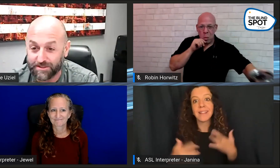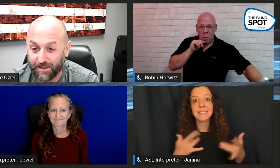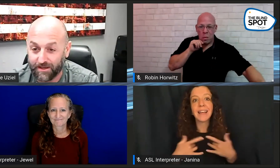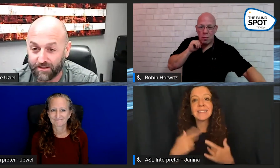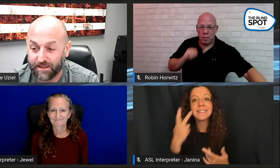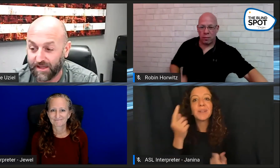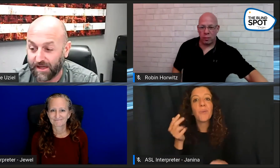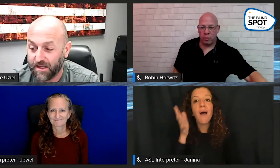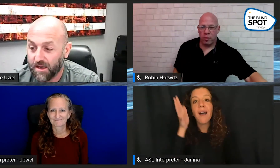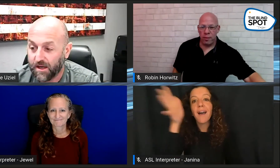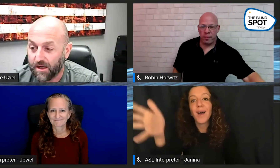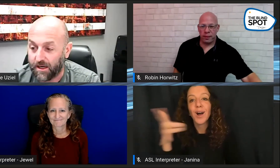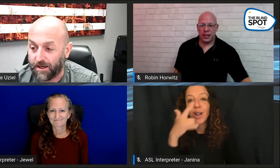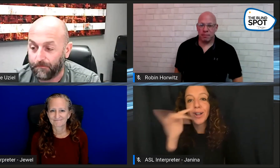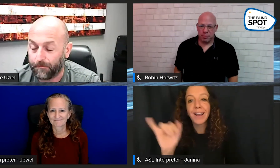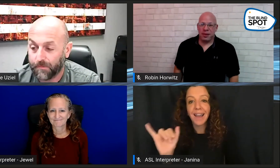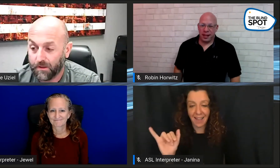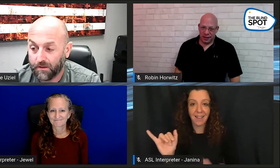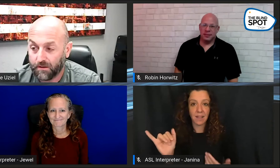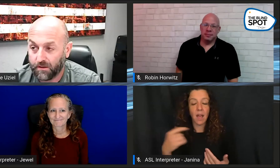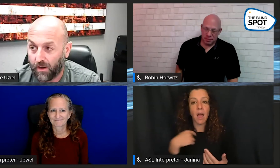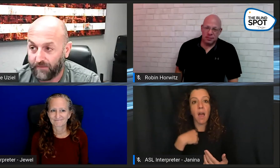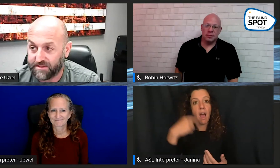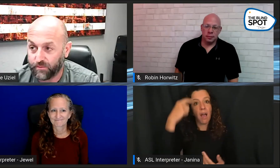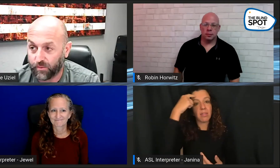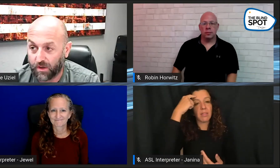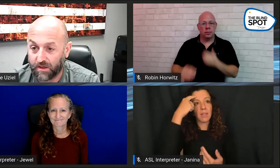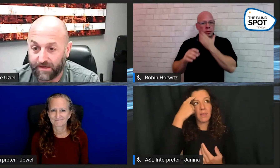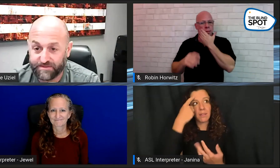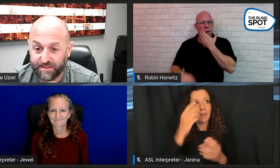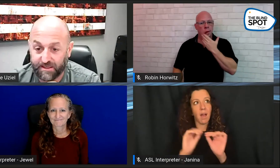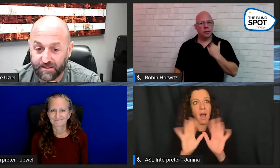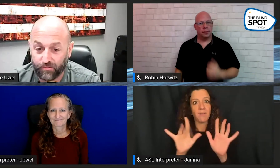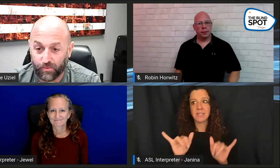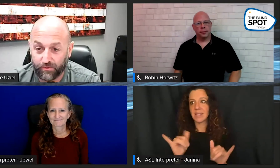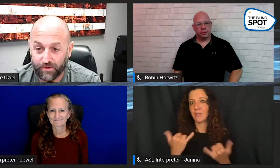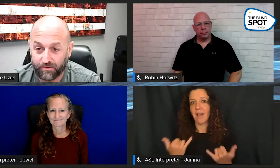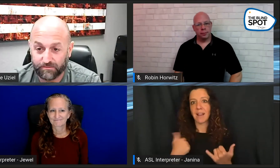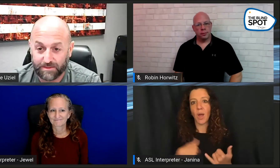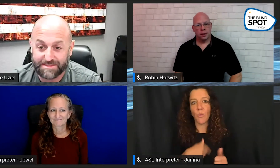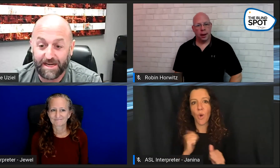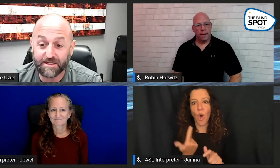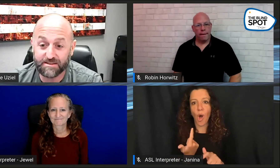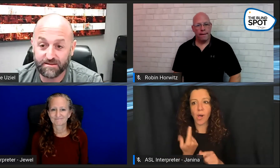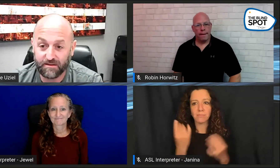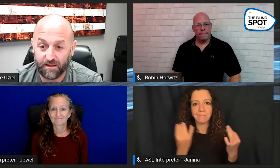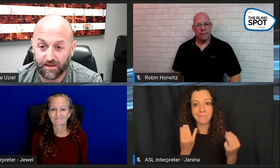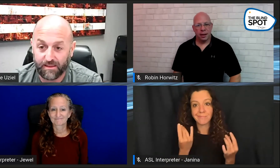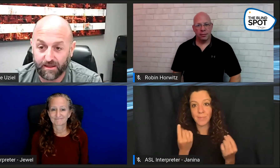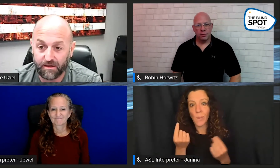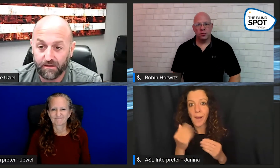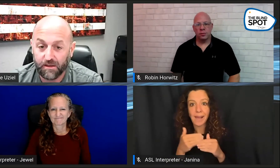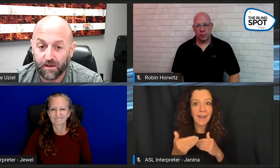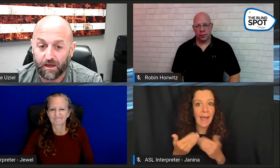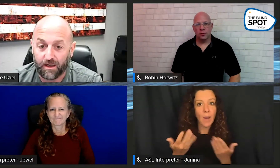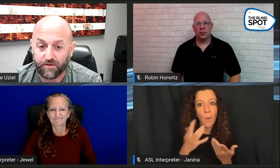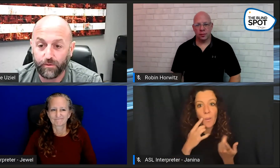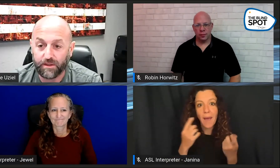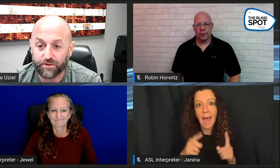future holds. I think that you know, obviously we're all kind of sitting and wondering what's next, and I